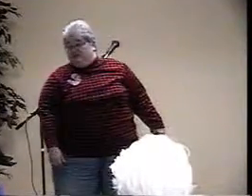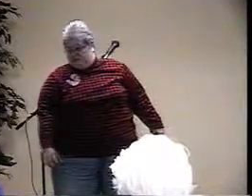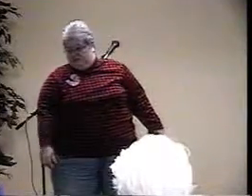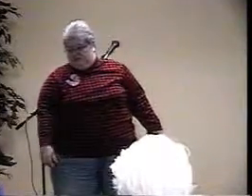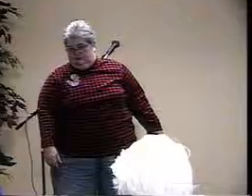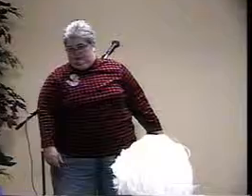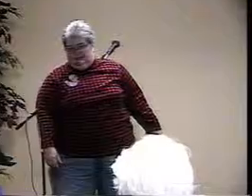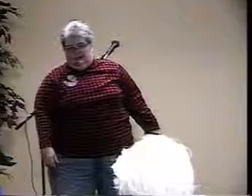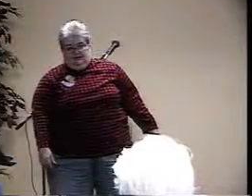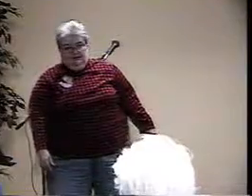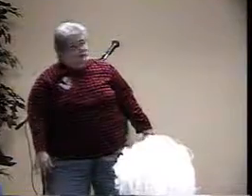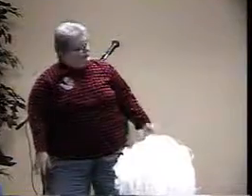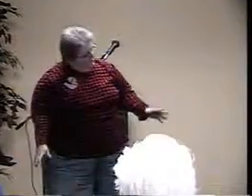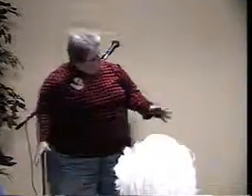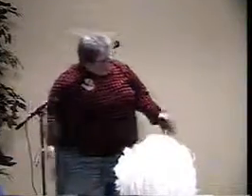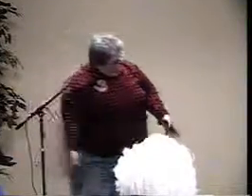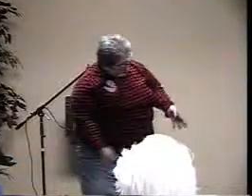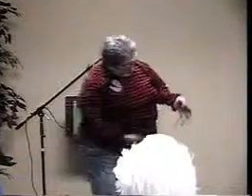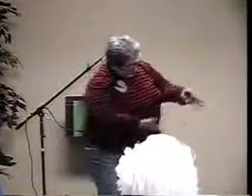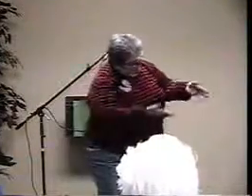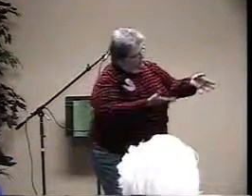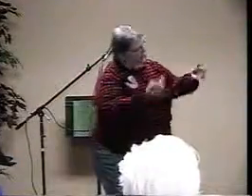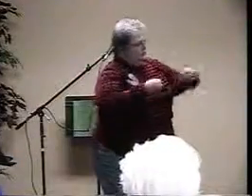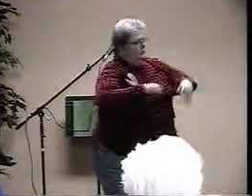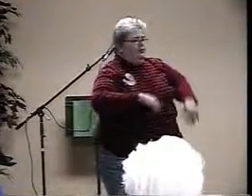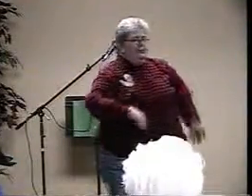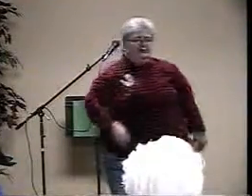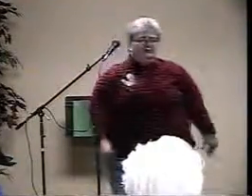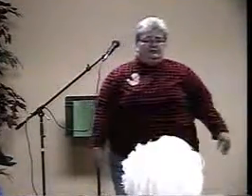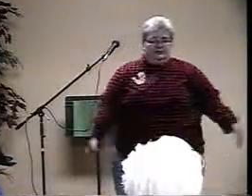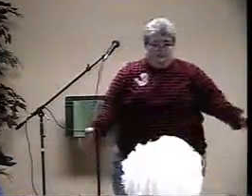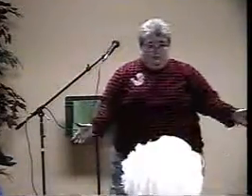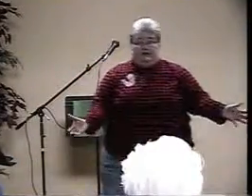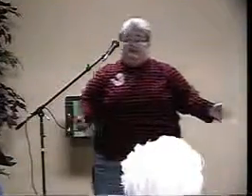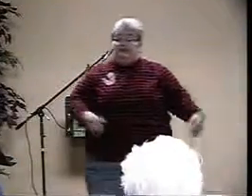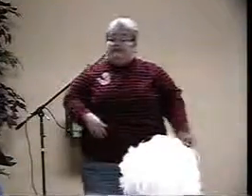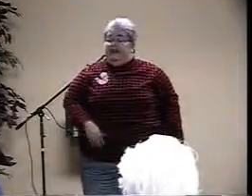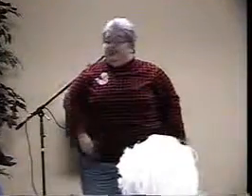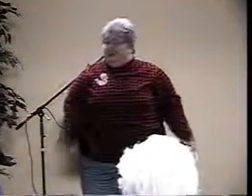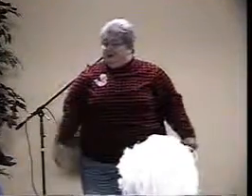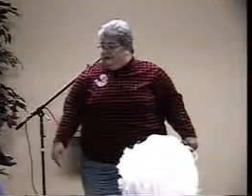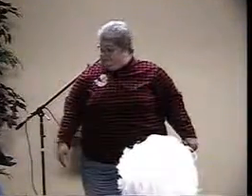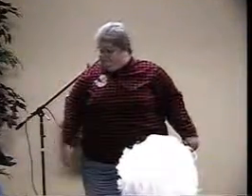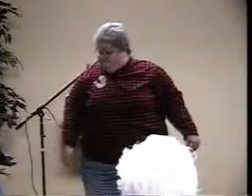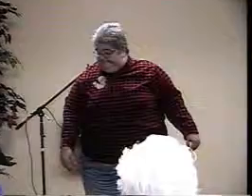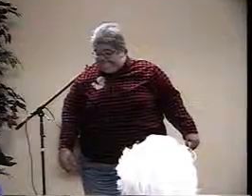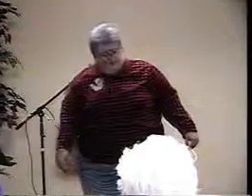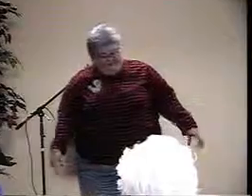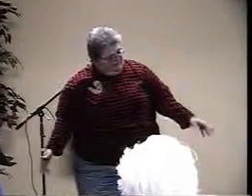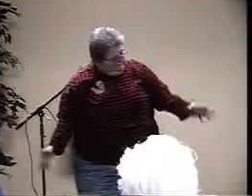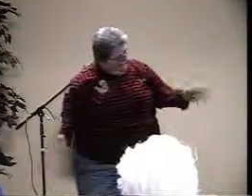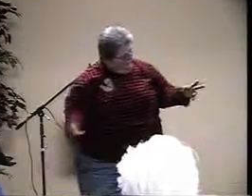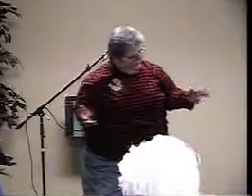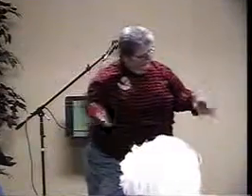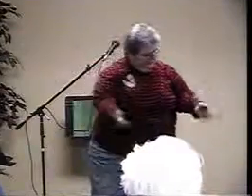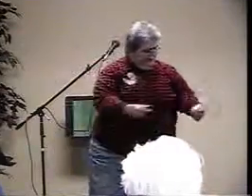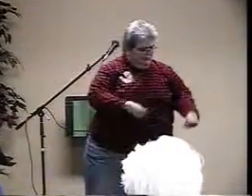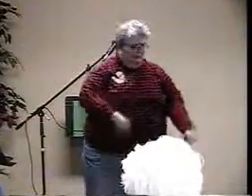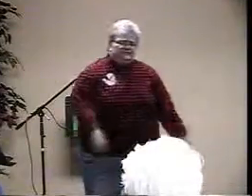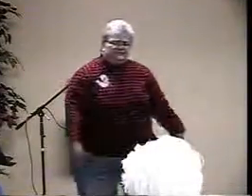cousin. Well, you know, they went on over to the courthouse and went in front of the magistrate. Magistrate said, well, what's